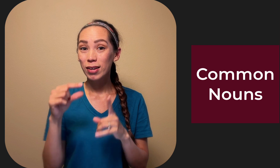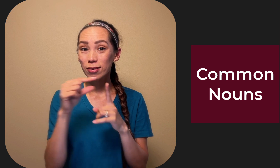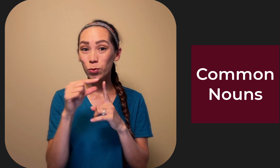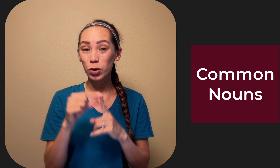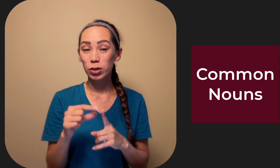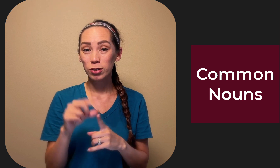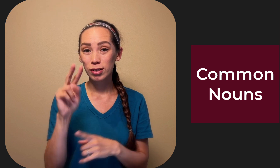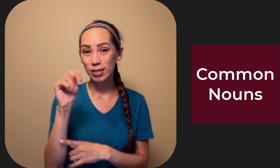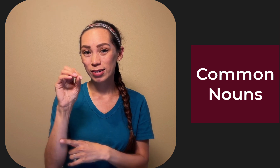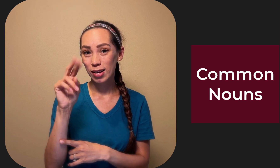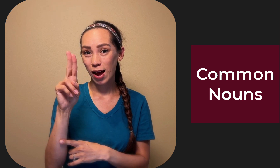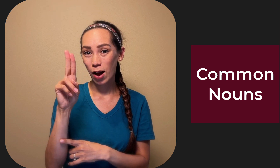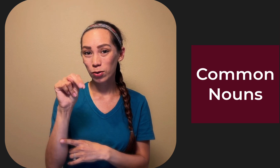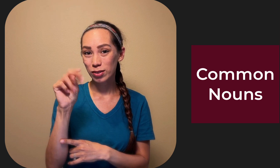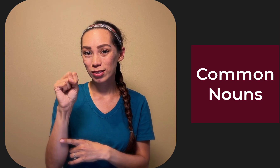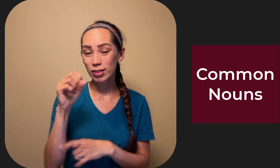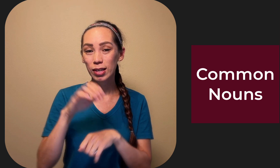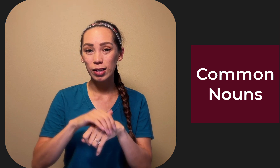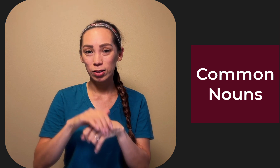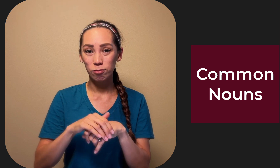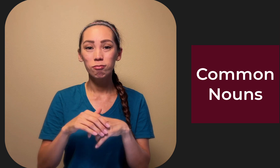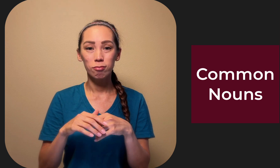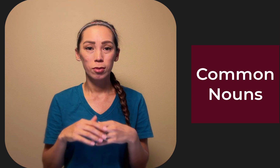used nouns in English.